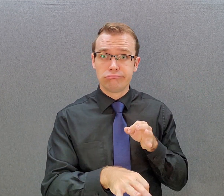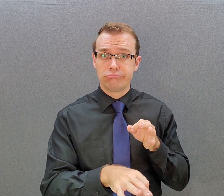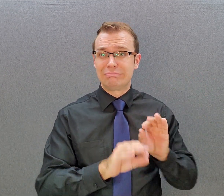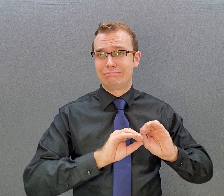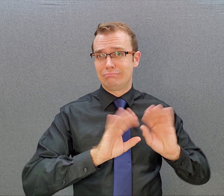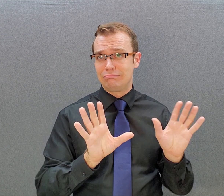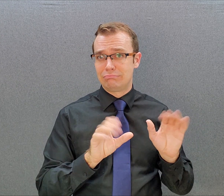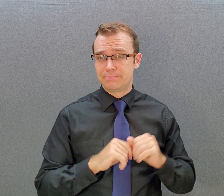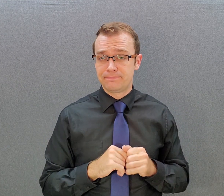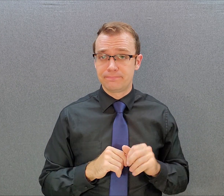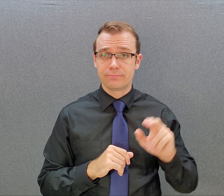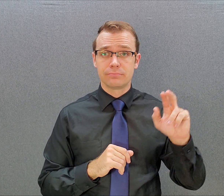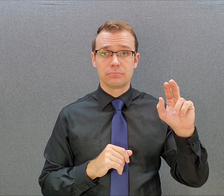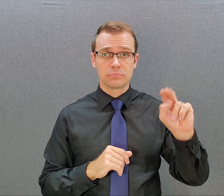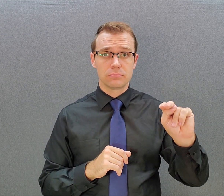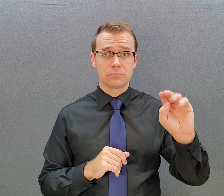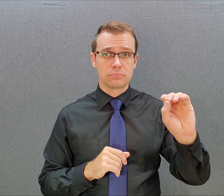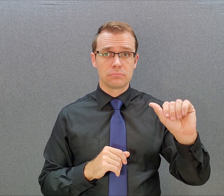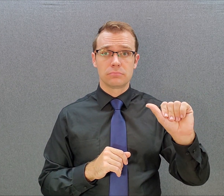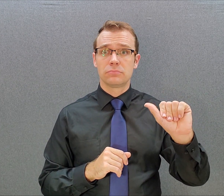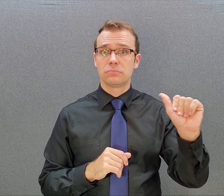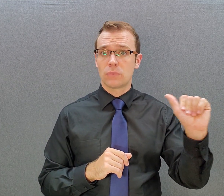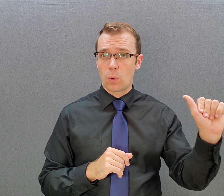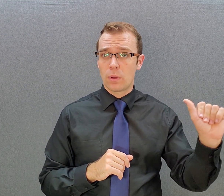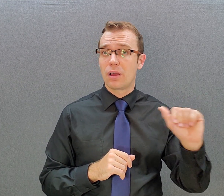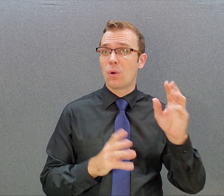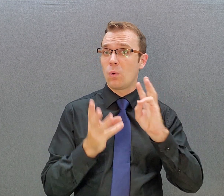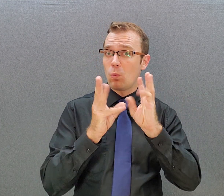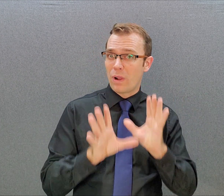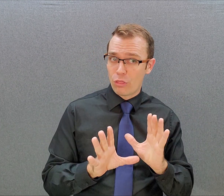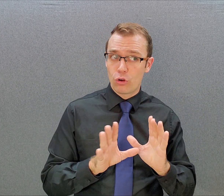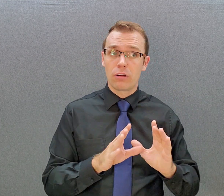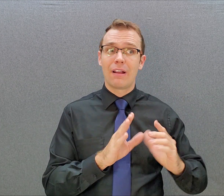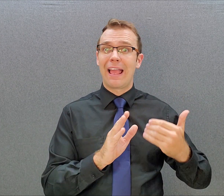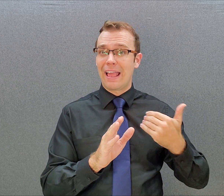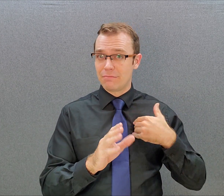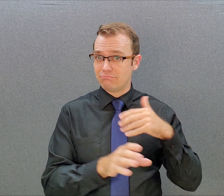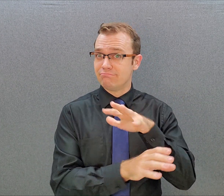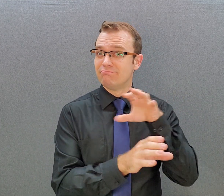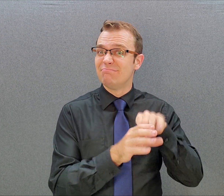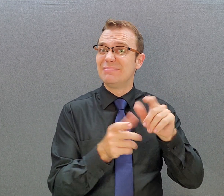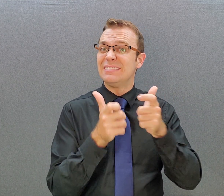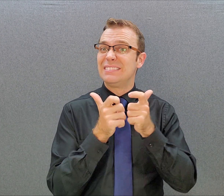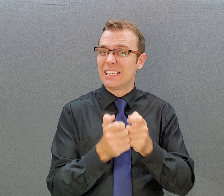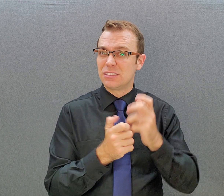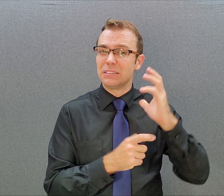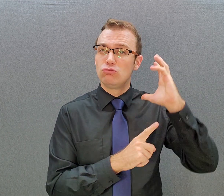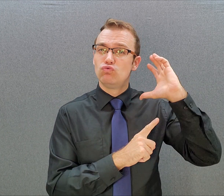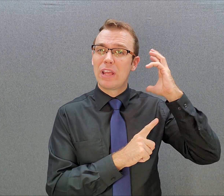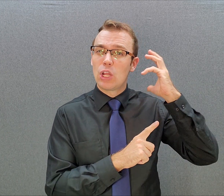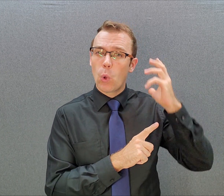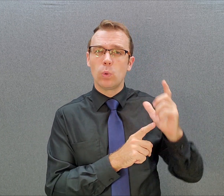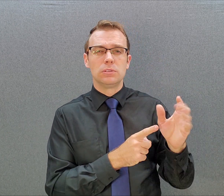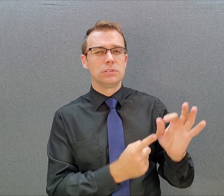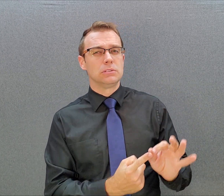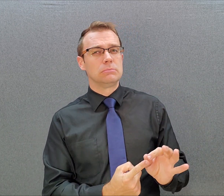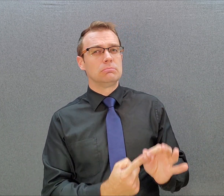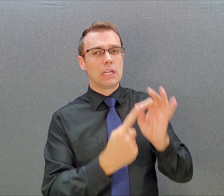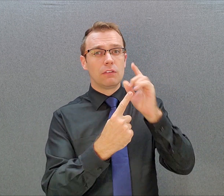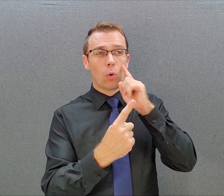needs. NOAA Weather, All Hazard Alert Radio with text messages. These radios are specially designed